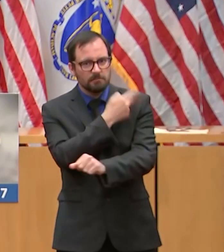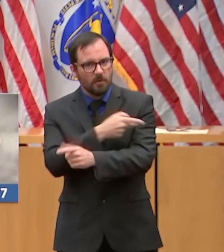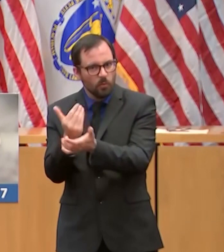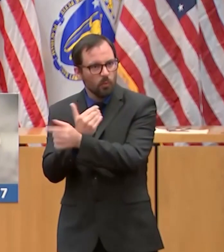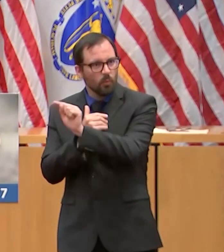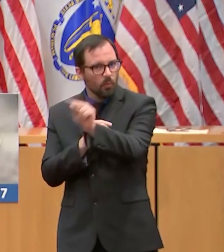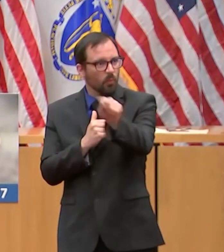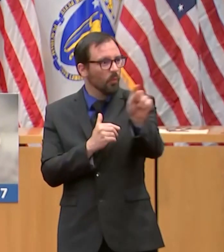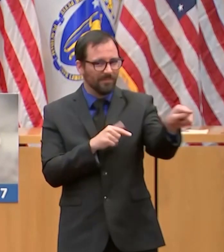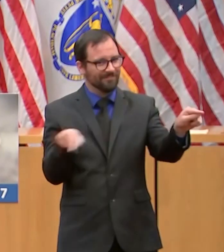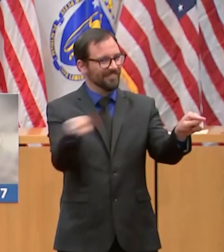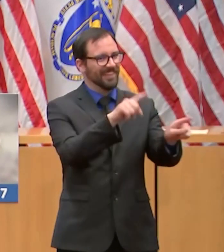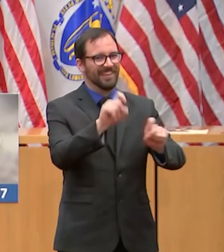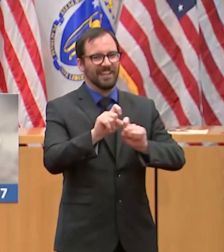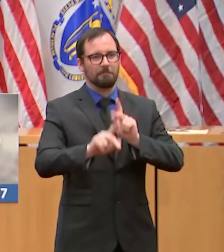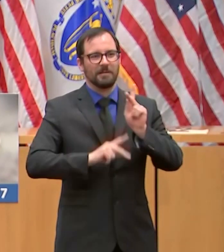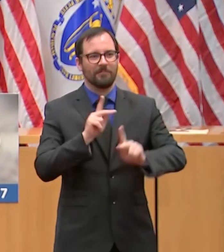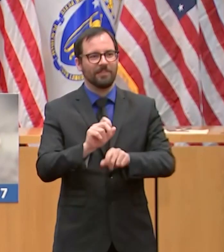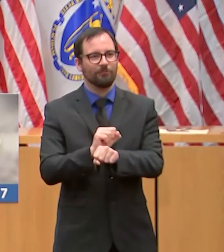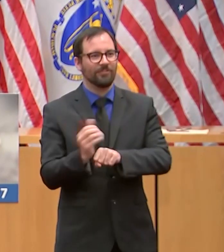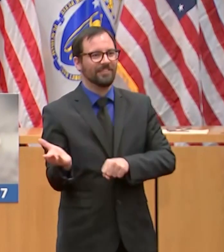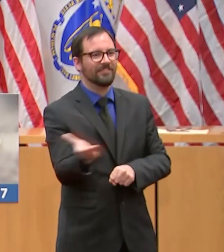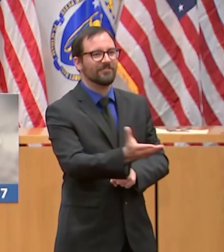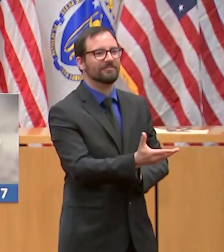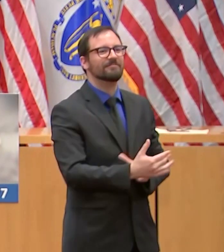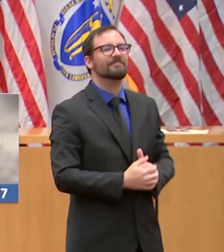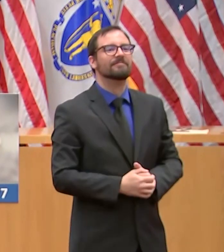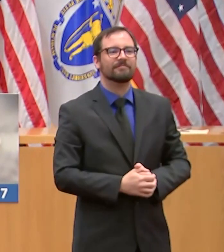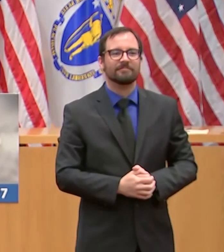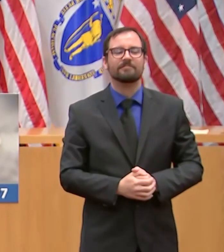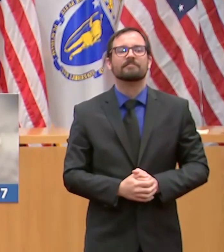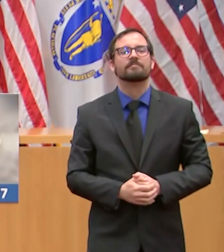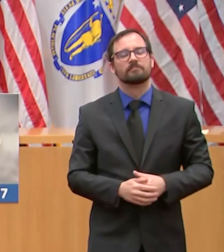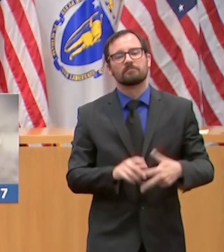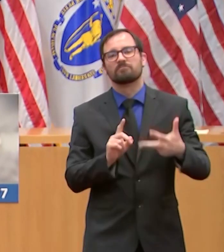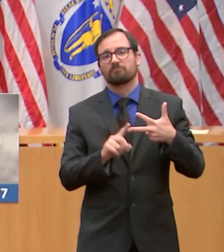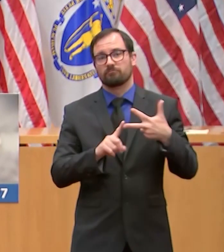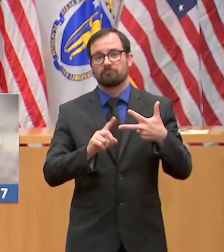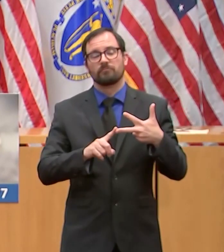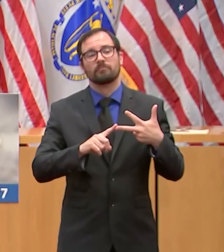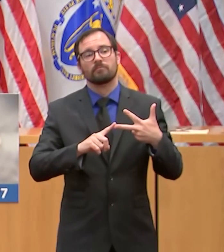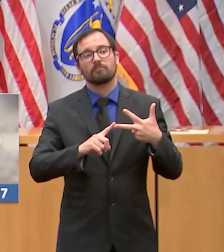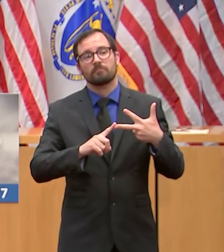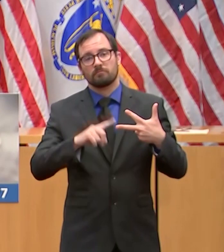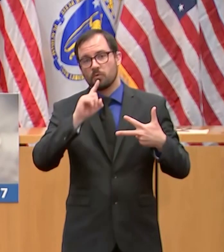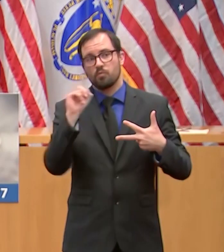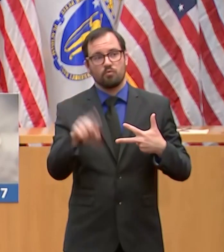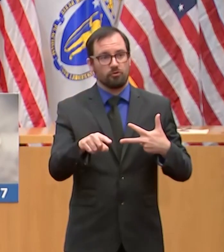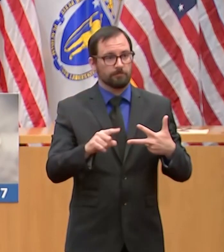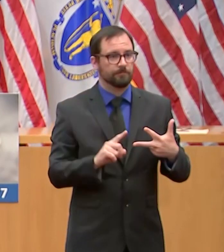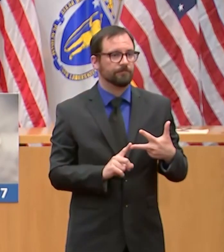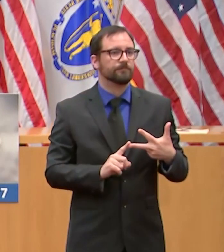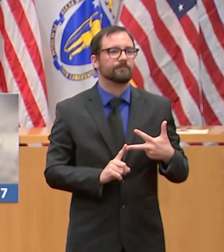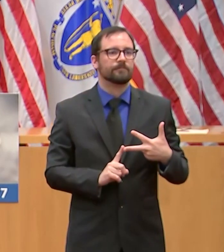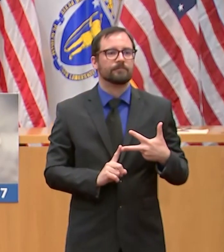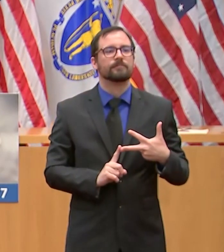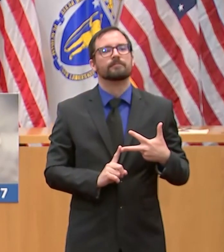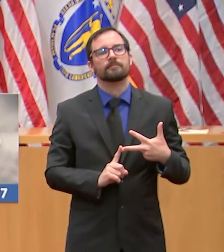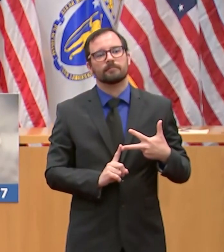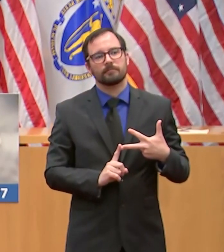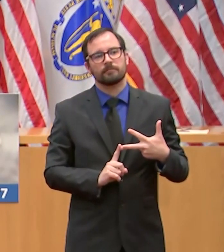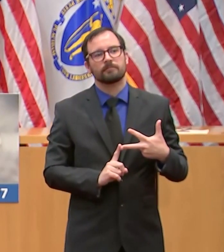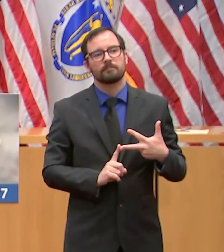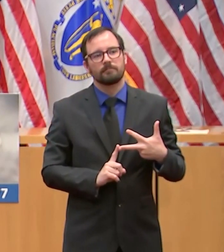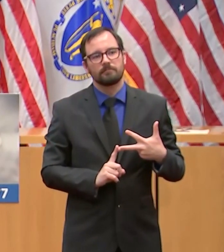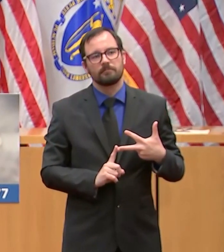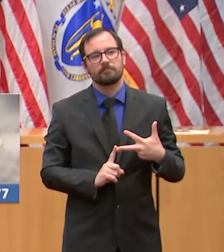that insurers cover all medically required costs with no charge to the patient. Again, this order is important as we